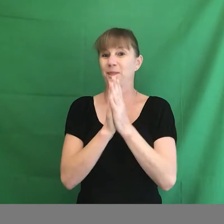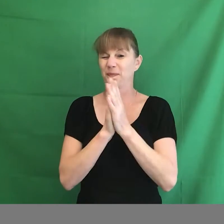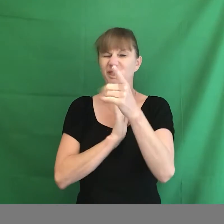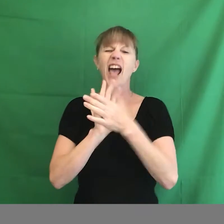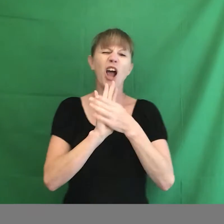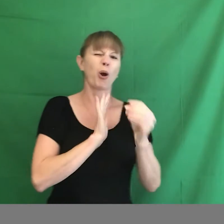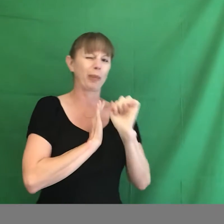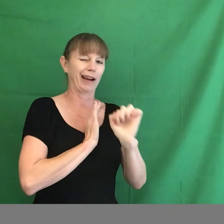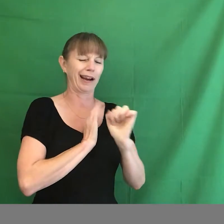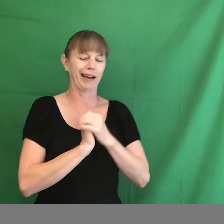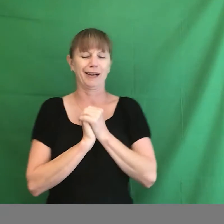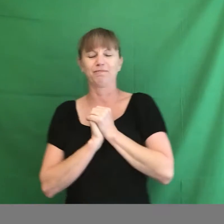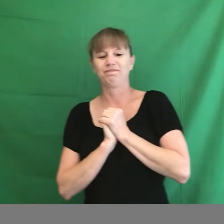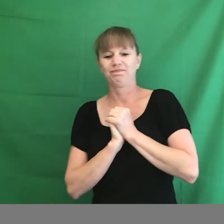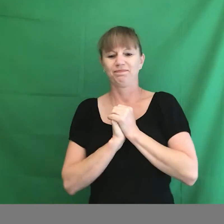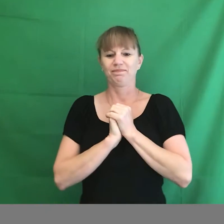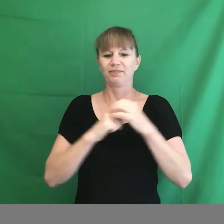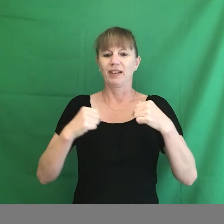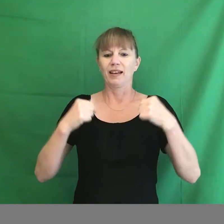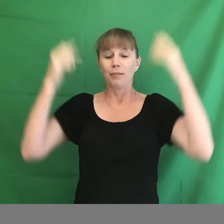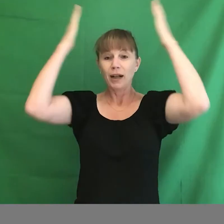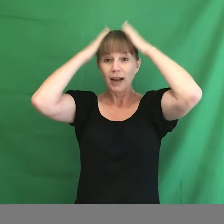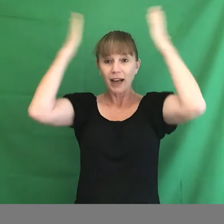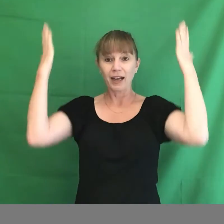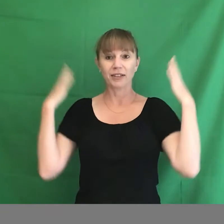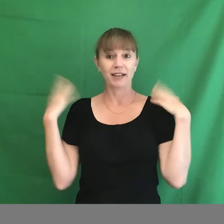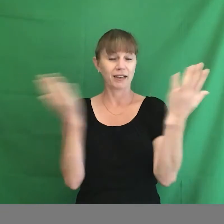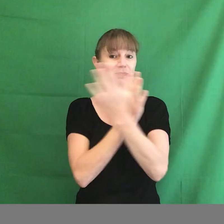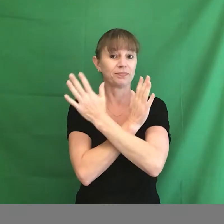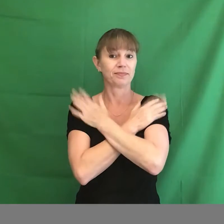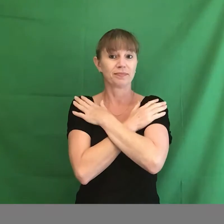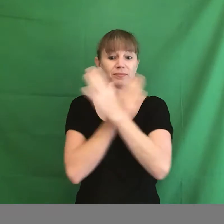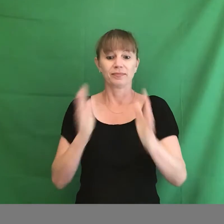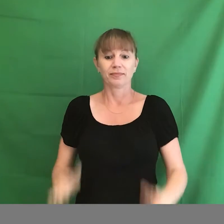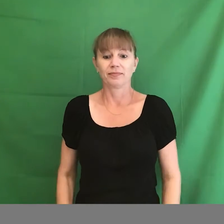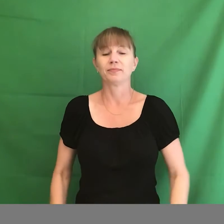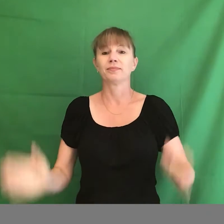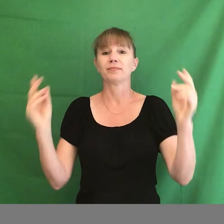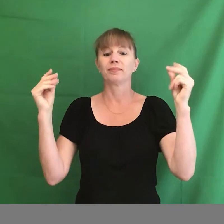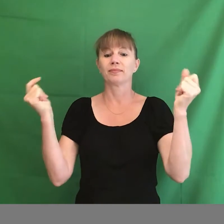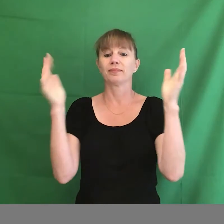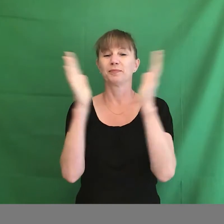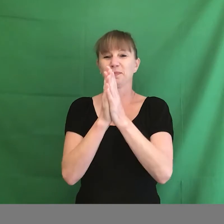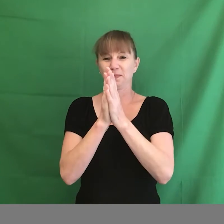try both of those 2 lines from the start. Ready? I'm alive, alert, awake,